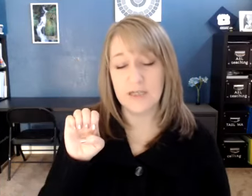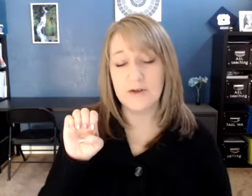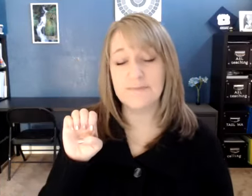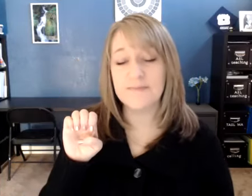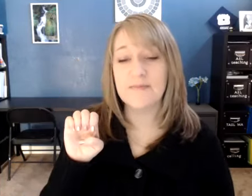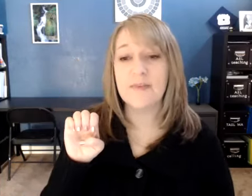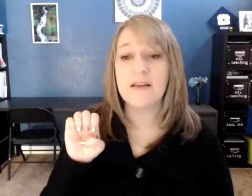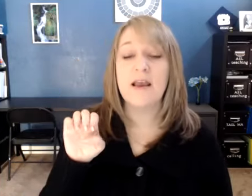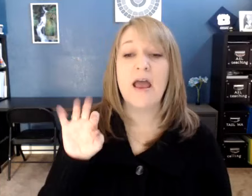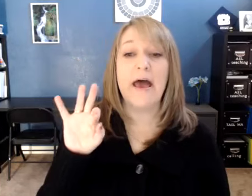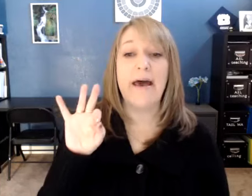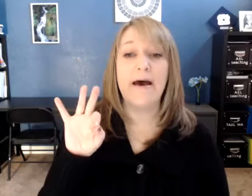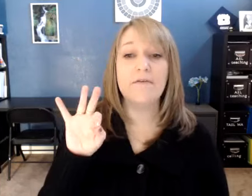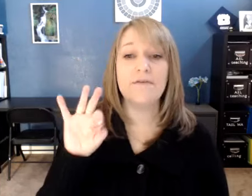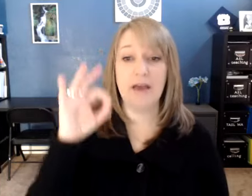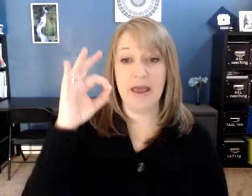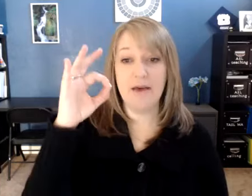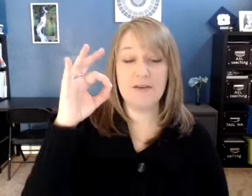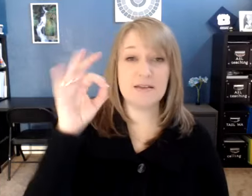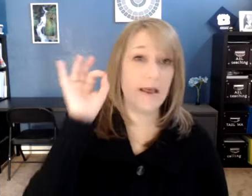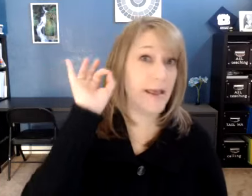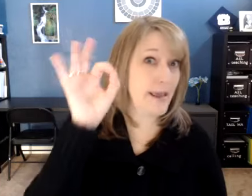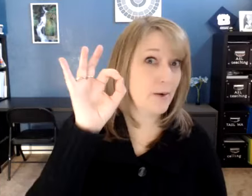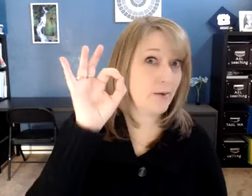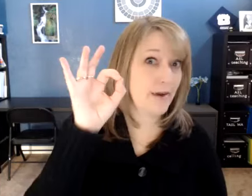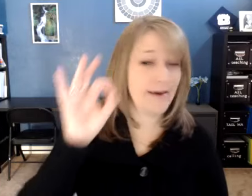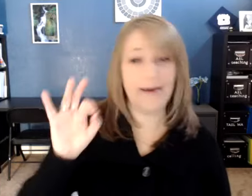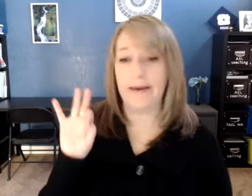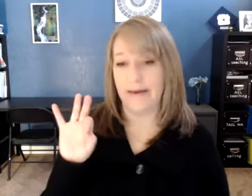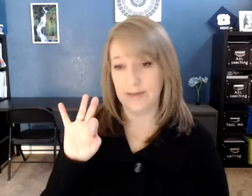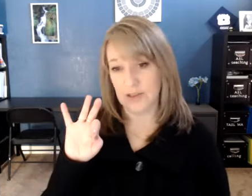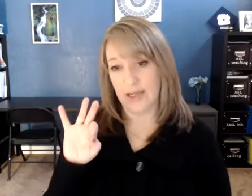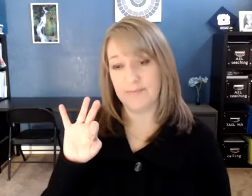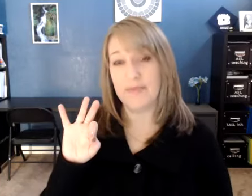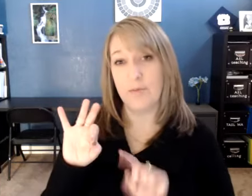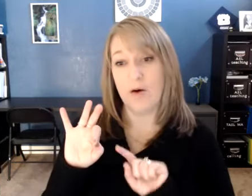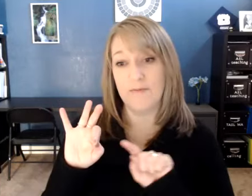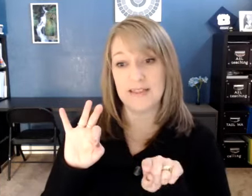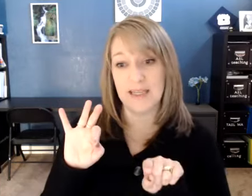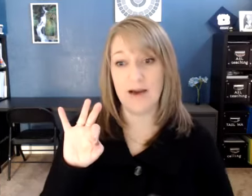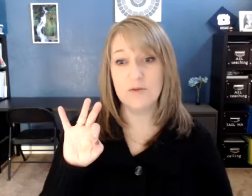do it. F is the A-OK hand shape, palm facing out.